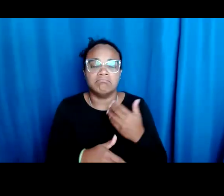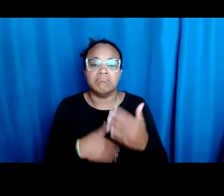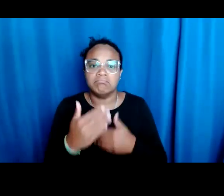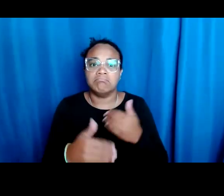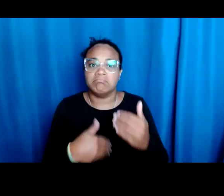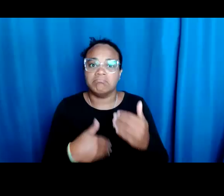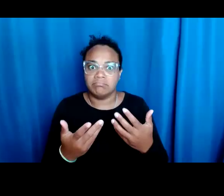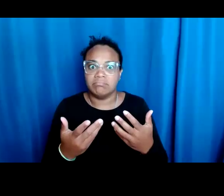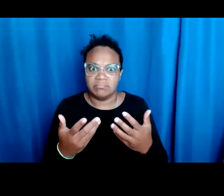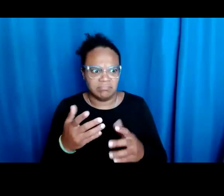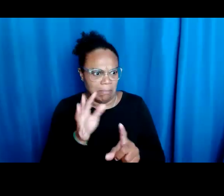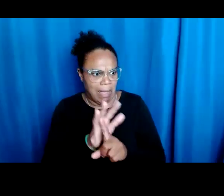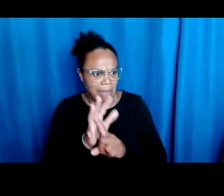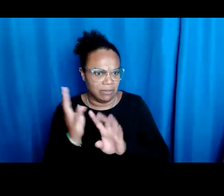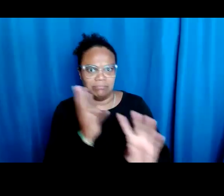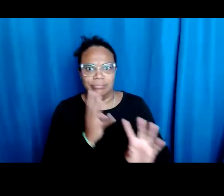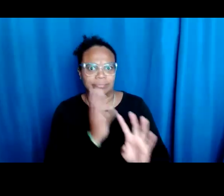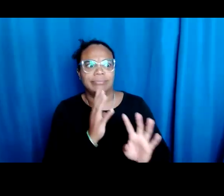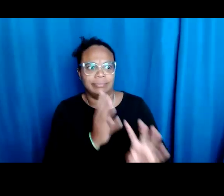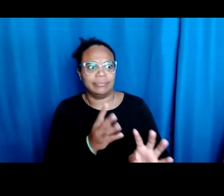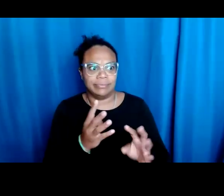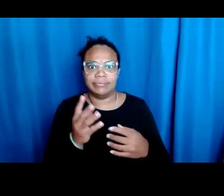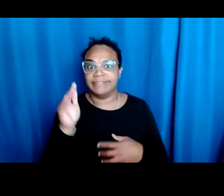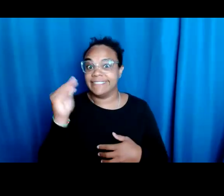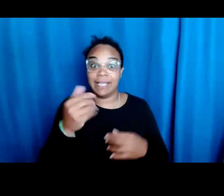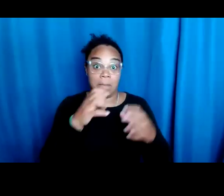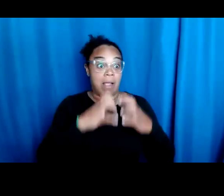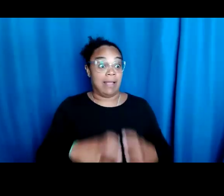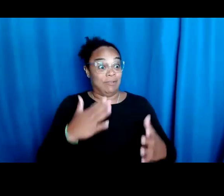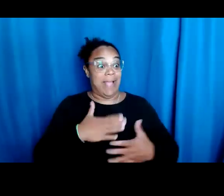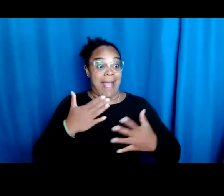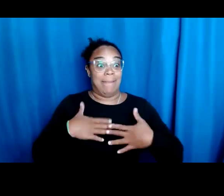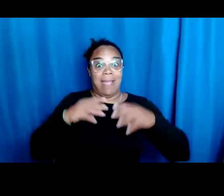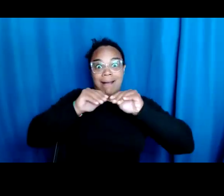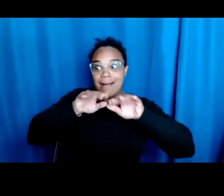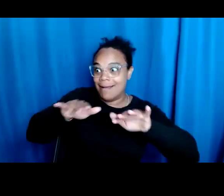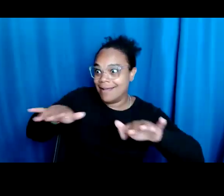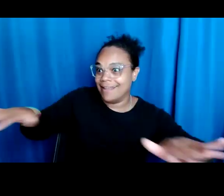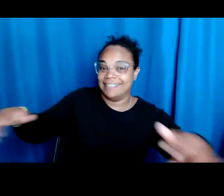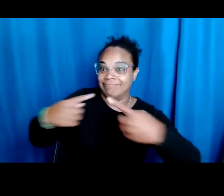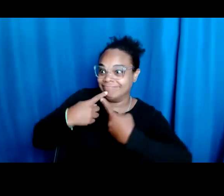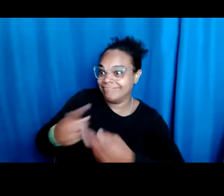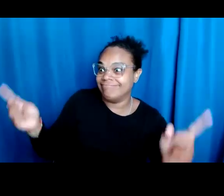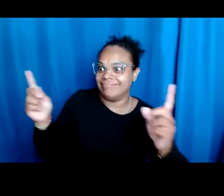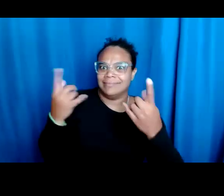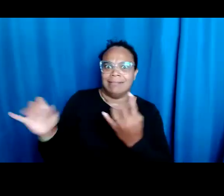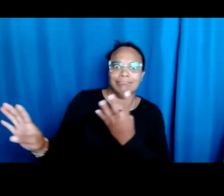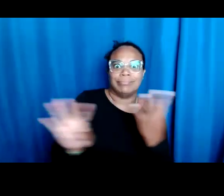We became a hit. The word spread. We were able to open 7 days a